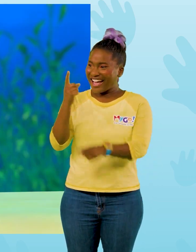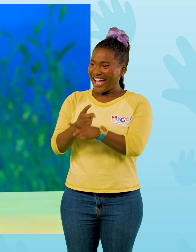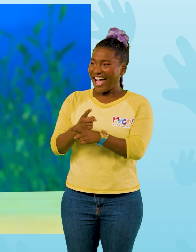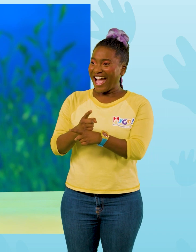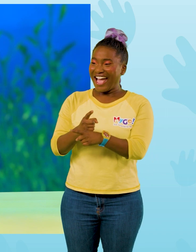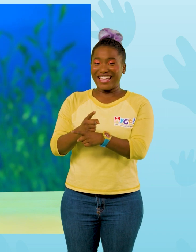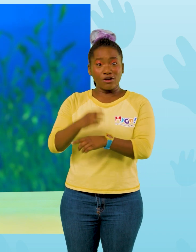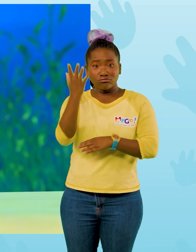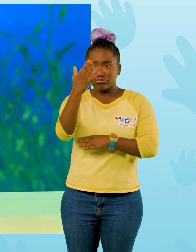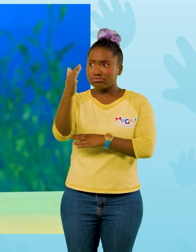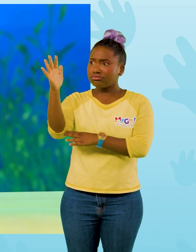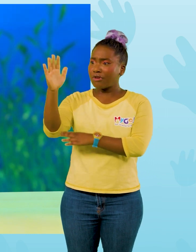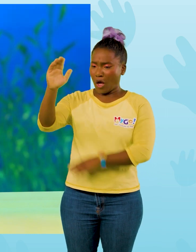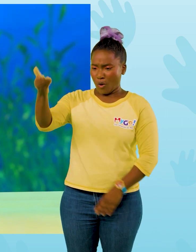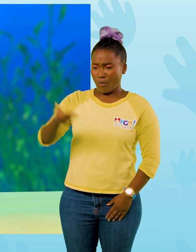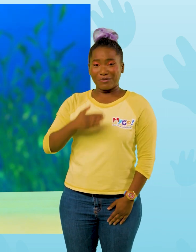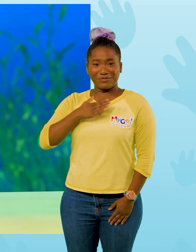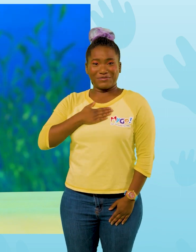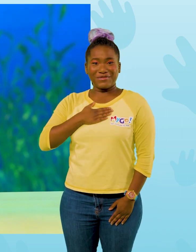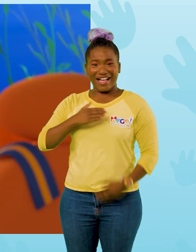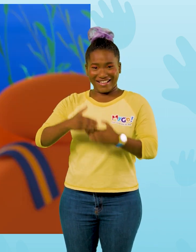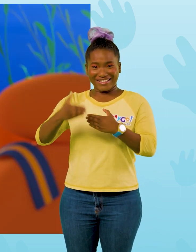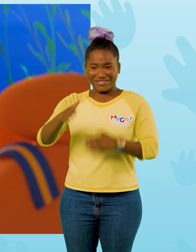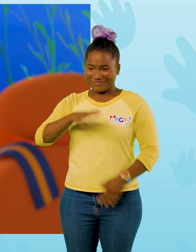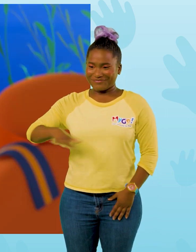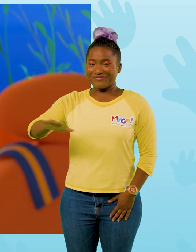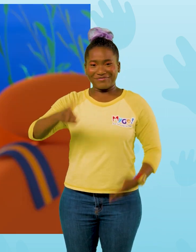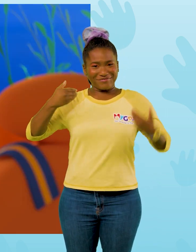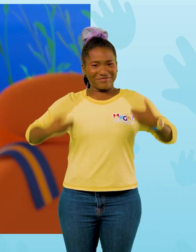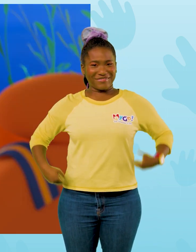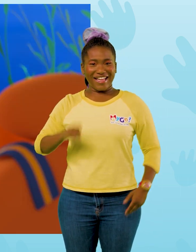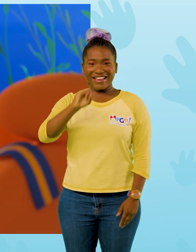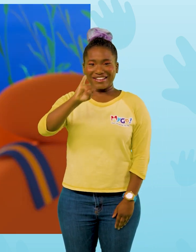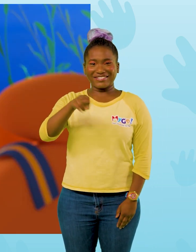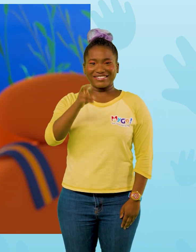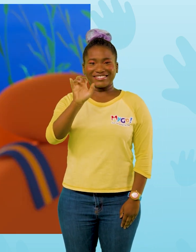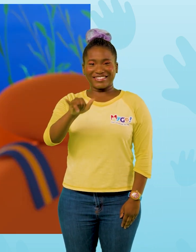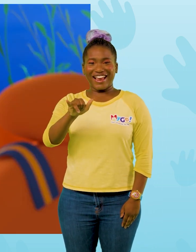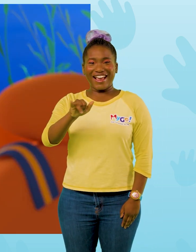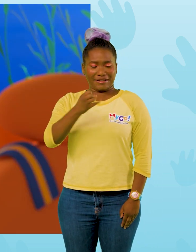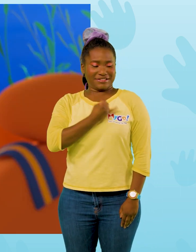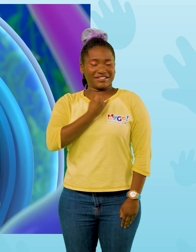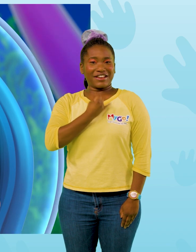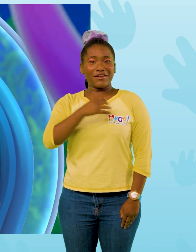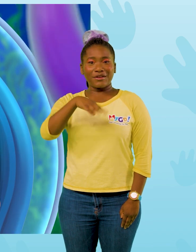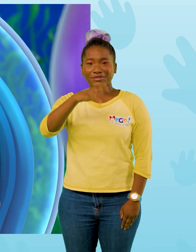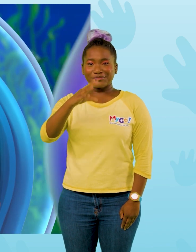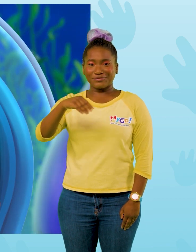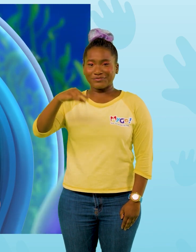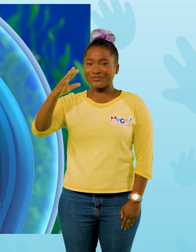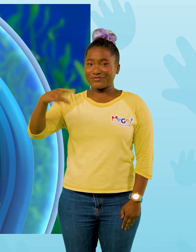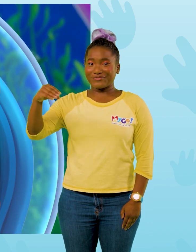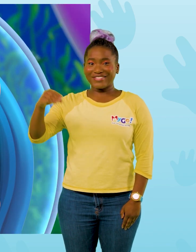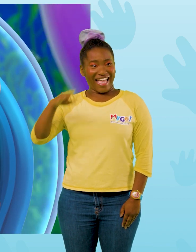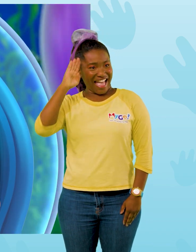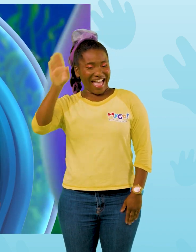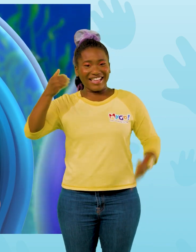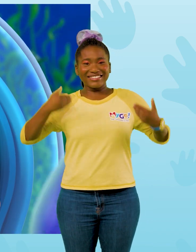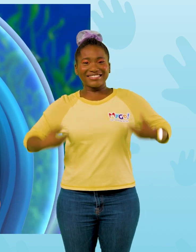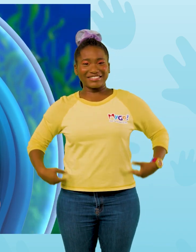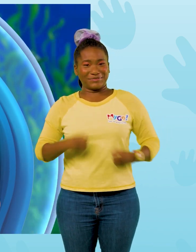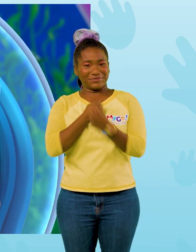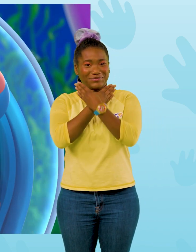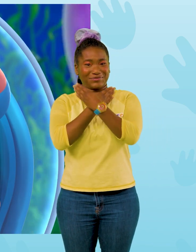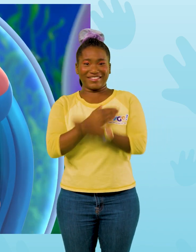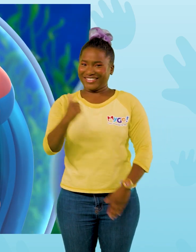It is a forest! Welcome to my neighborhood. My name's Jerry the jellyfish. Hey, it's me,